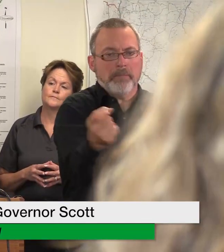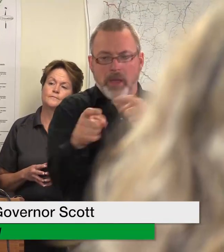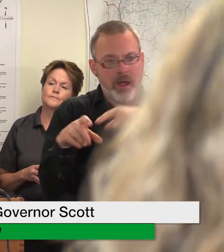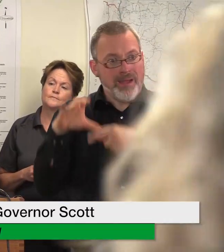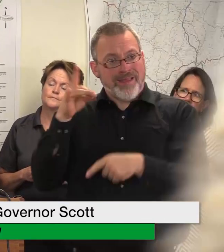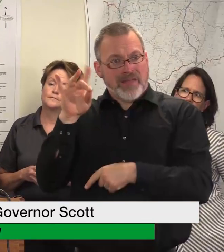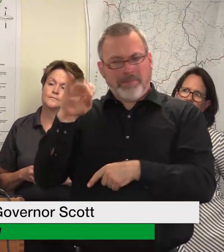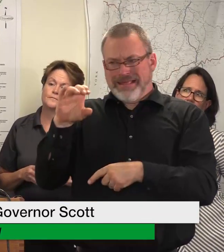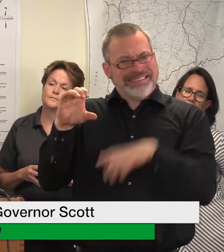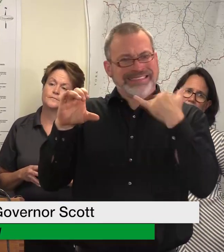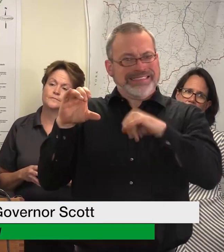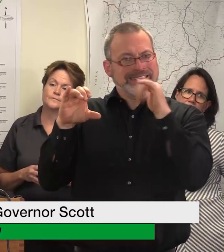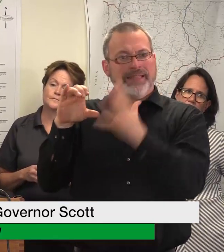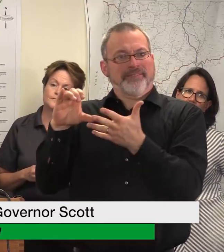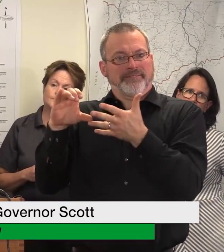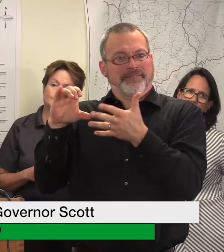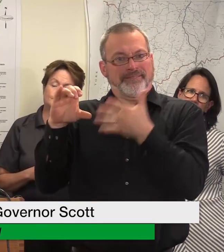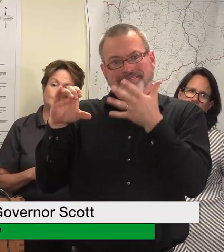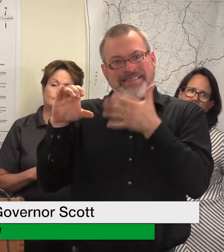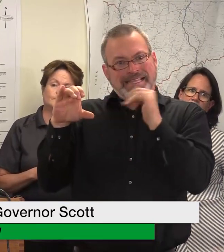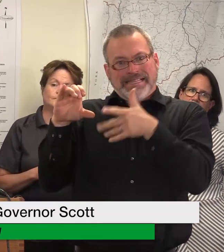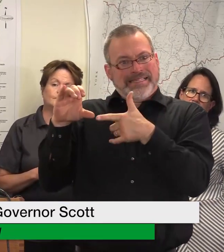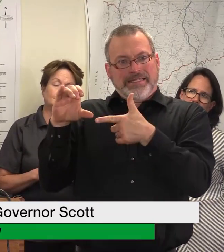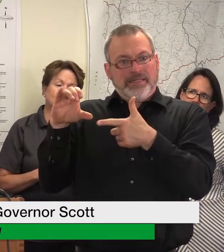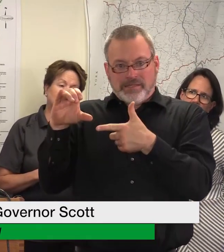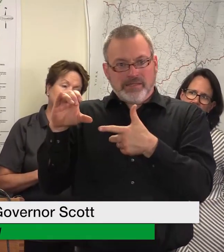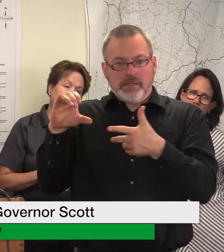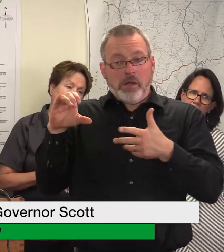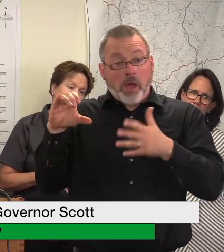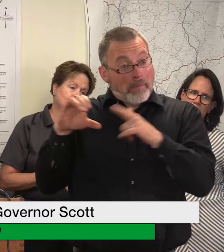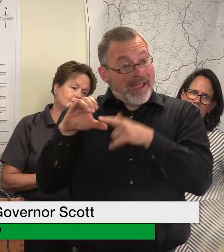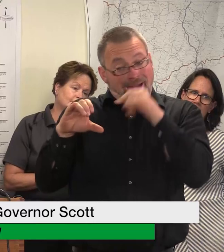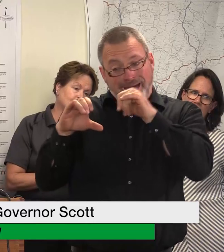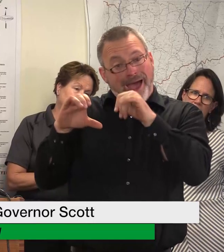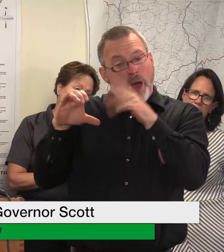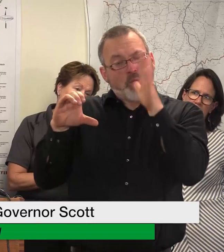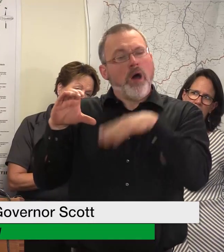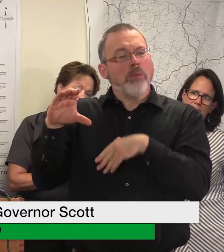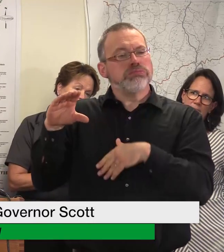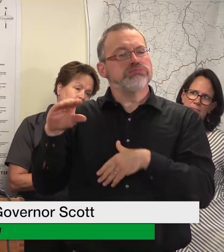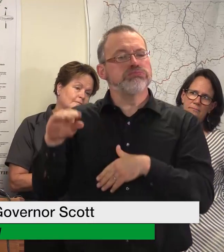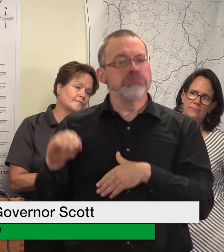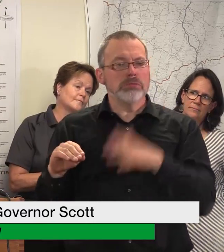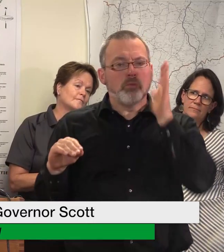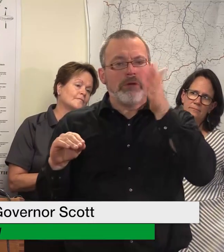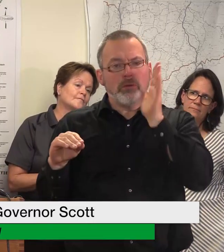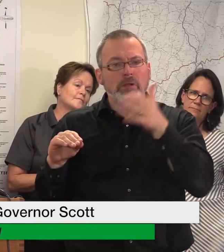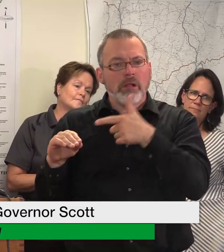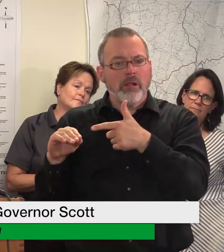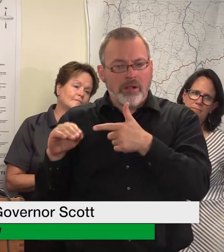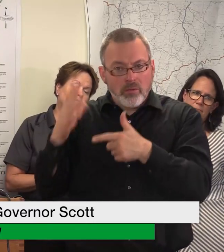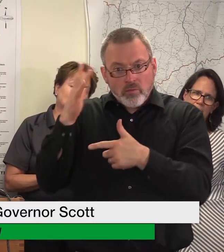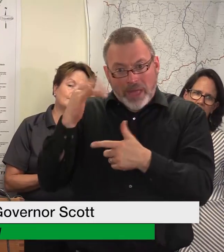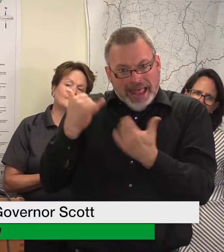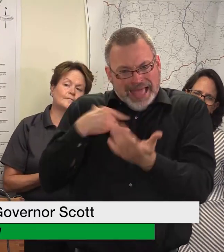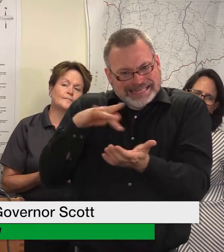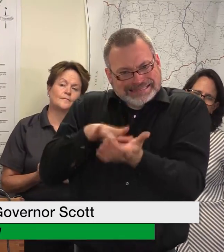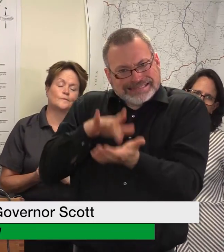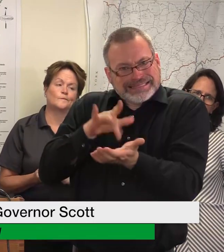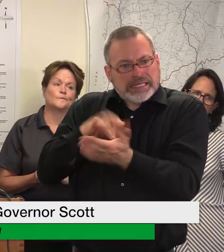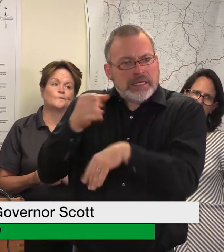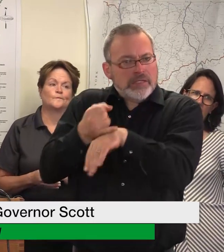this $78 million is going to continue, we're spending that down, so it's not going to be available for all that interest that